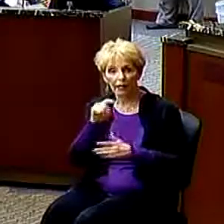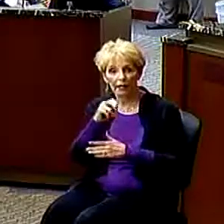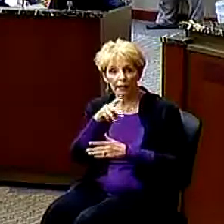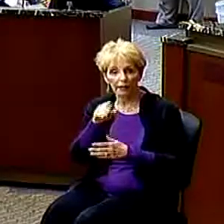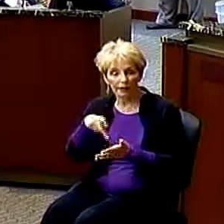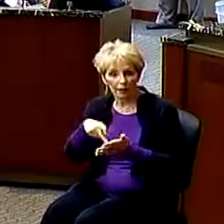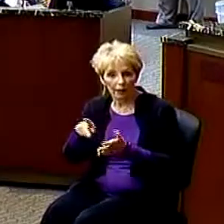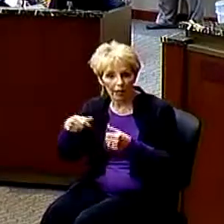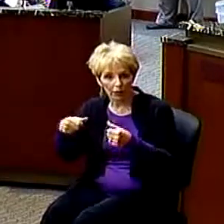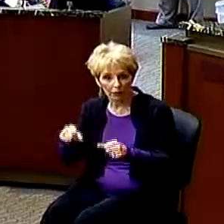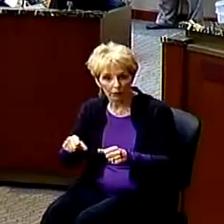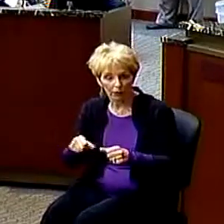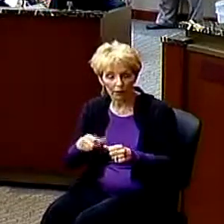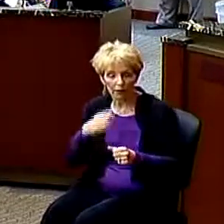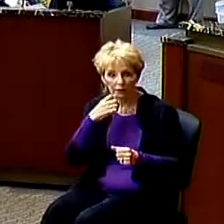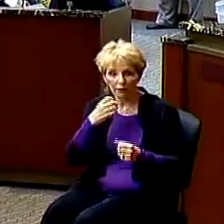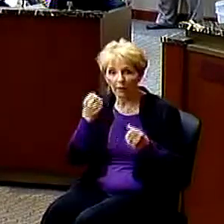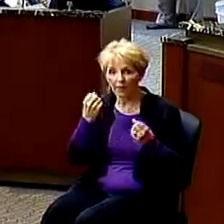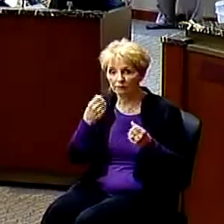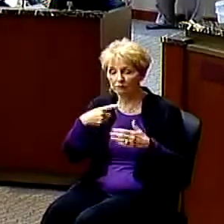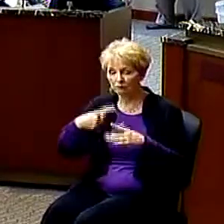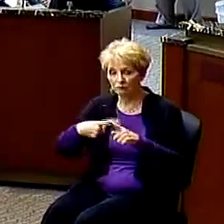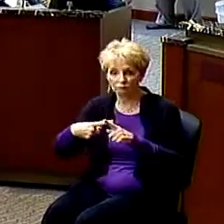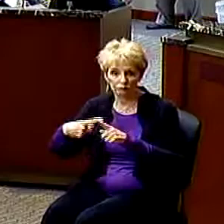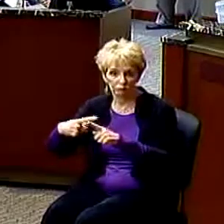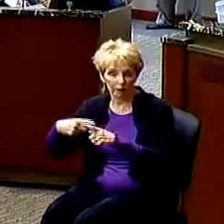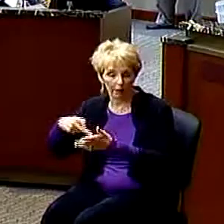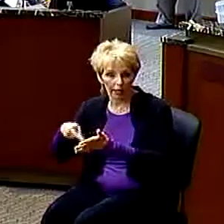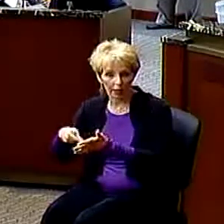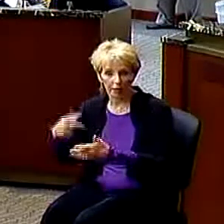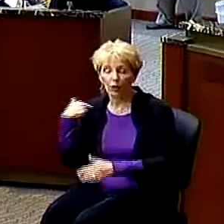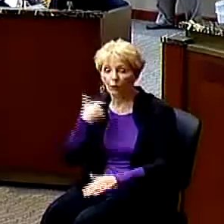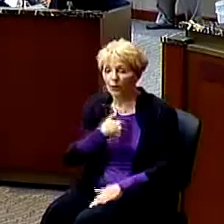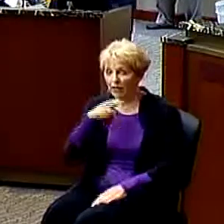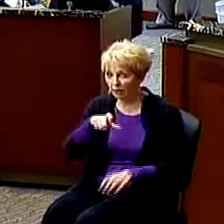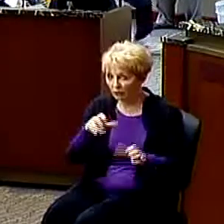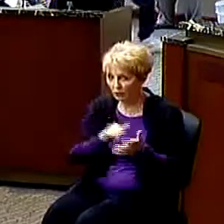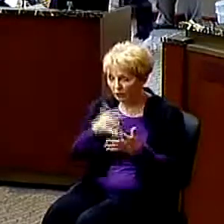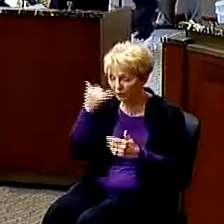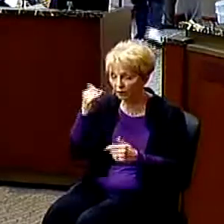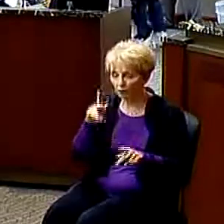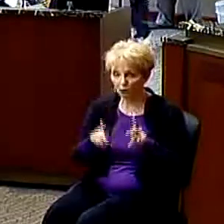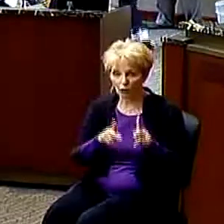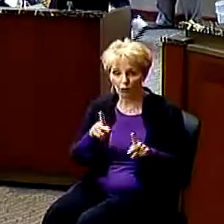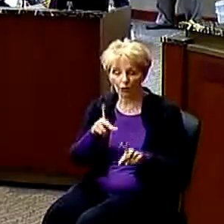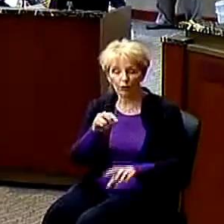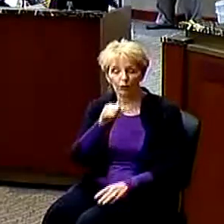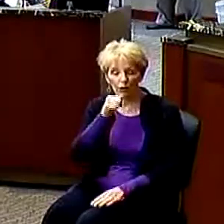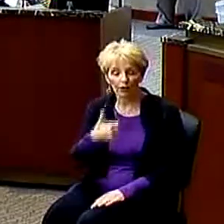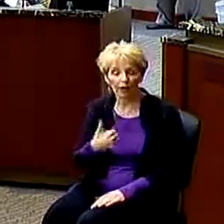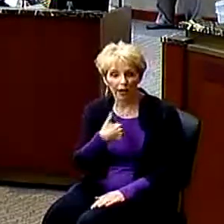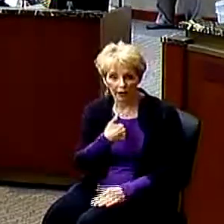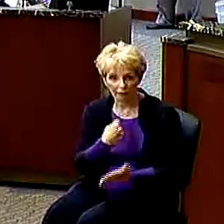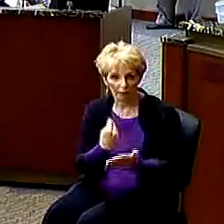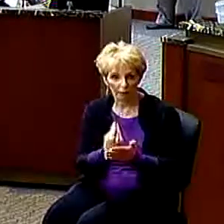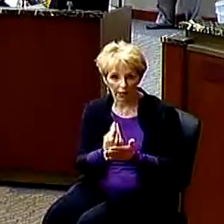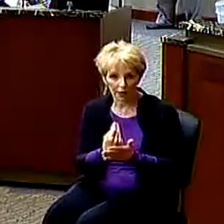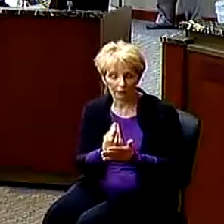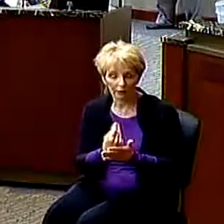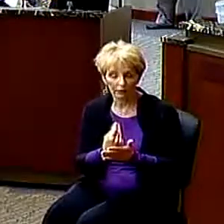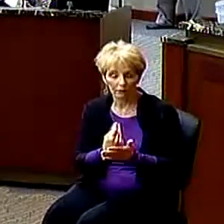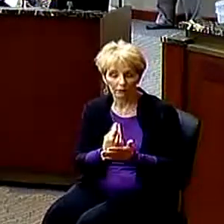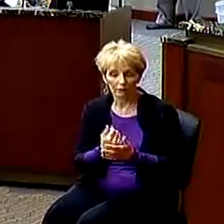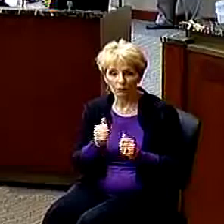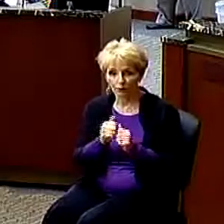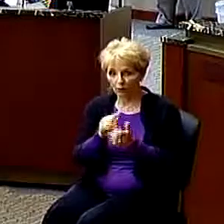the deposit in multiple payments. And we have to do that because the folks just do not have the money to come up